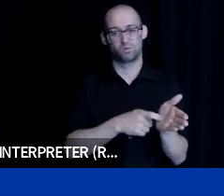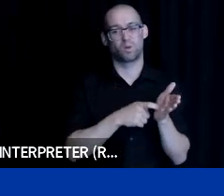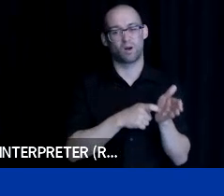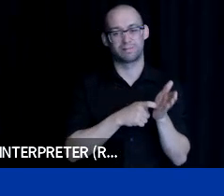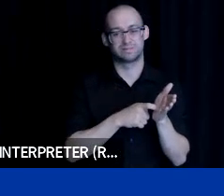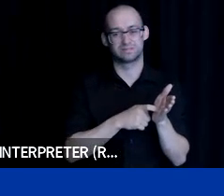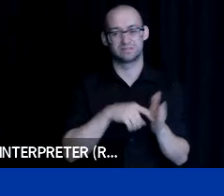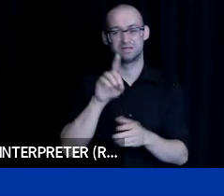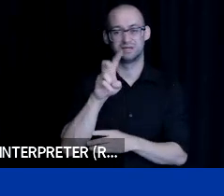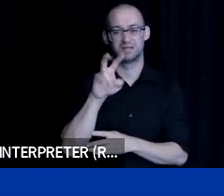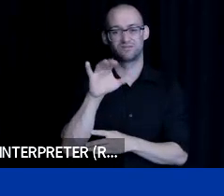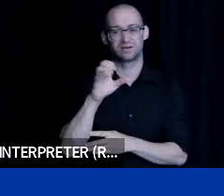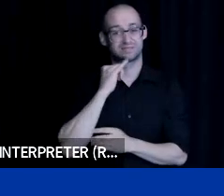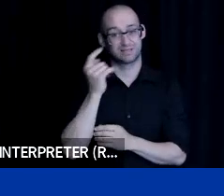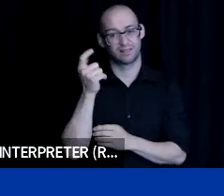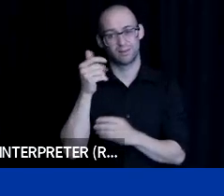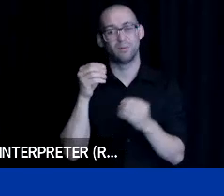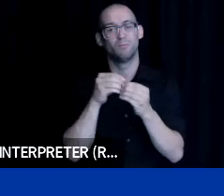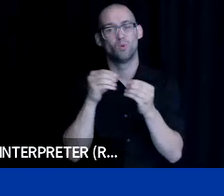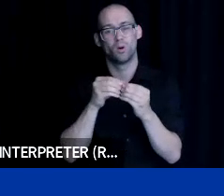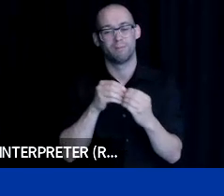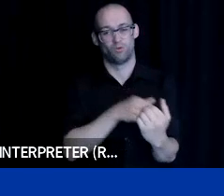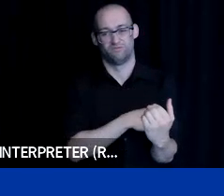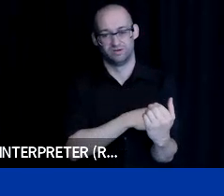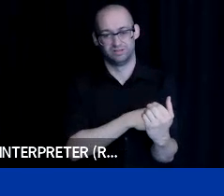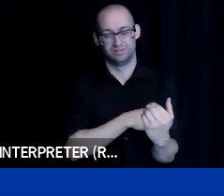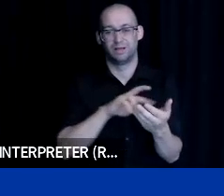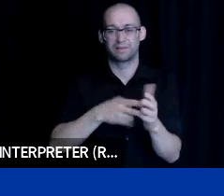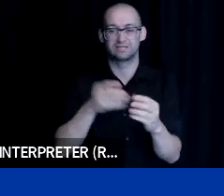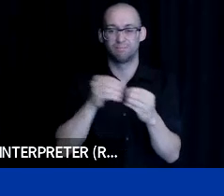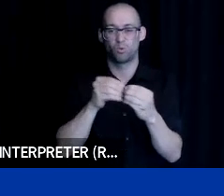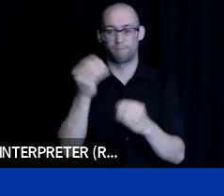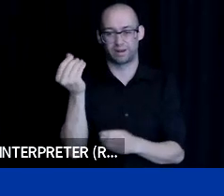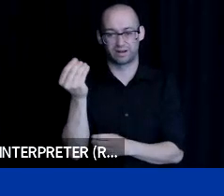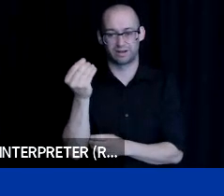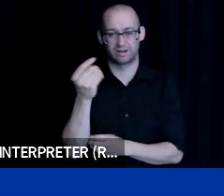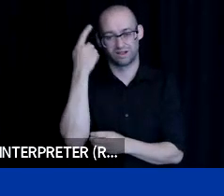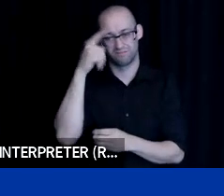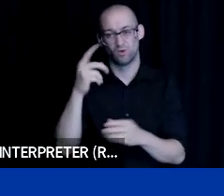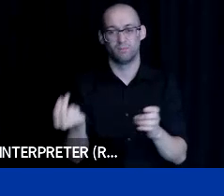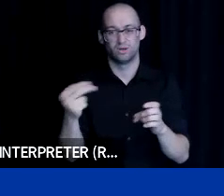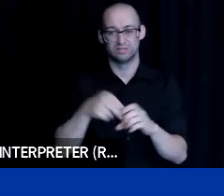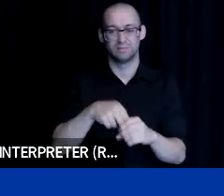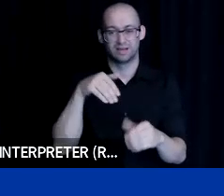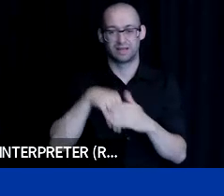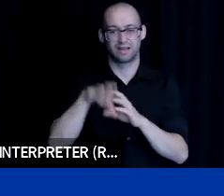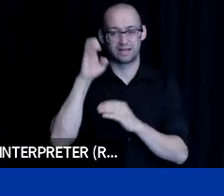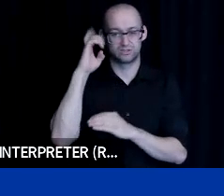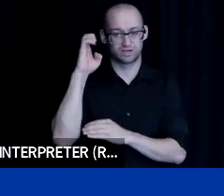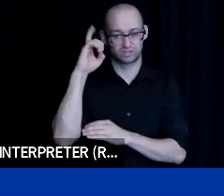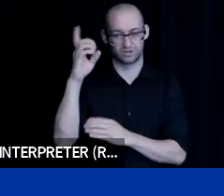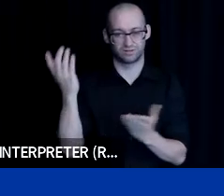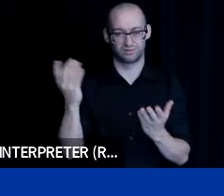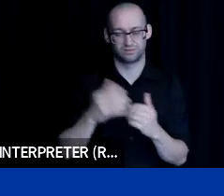a device is a little bit more powerful and therefore a little bit more expensive to be able to participate in education.